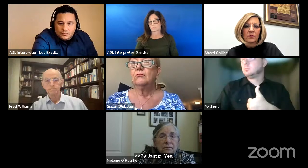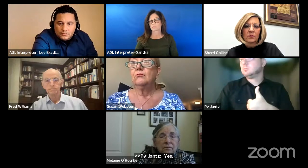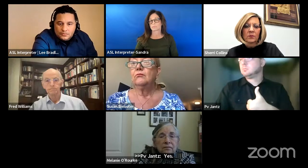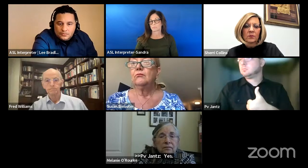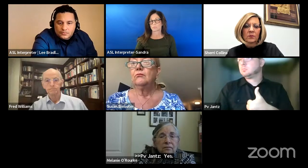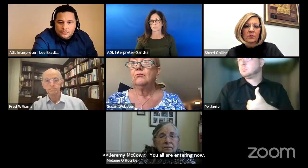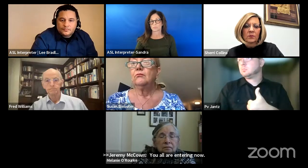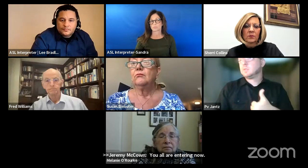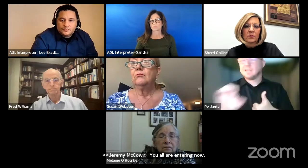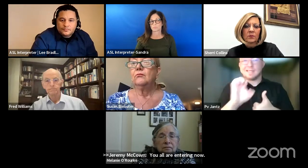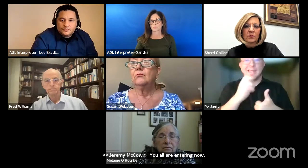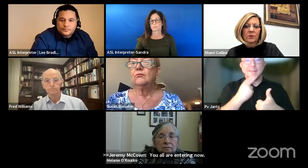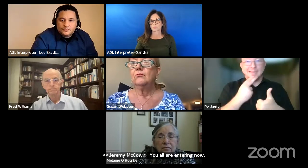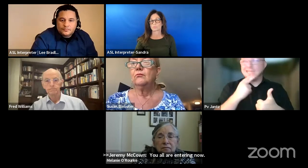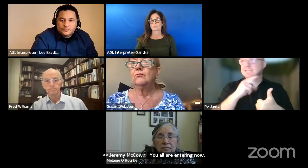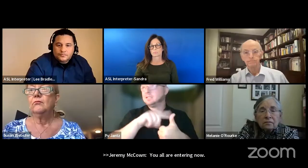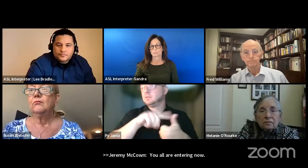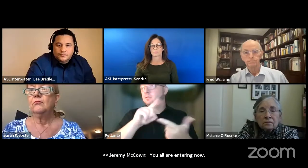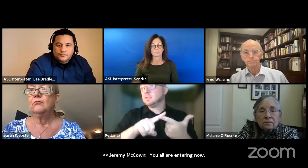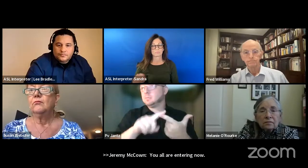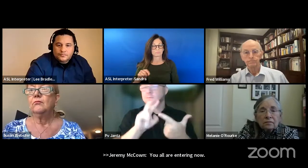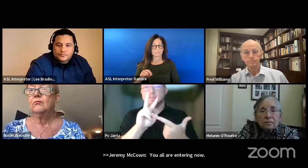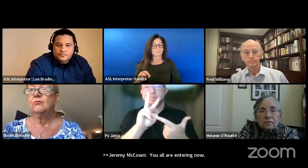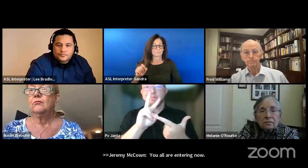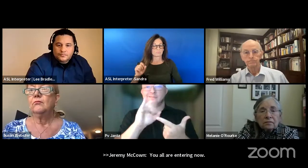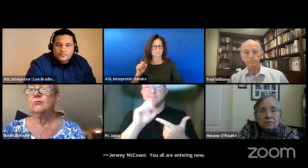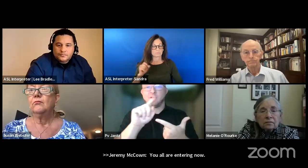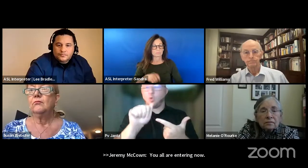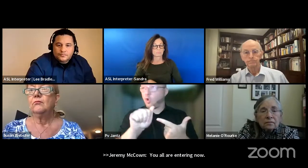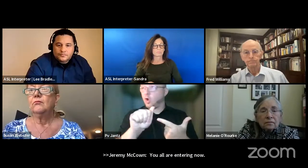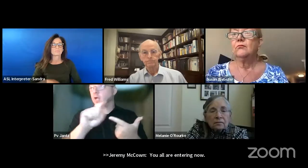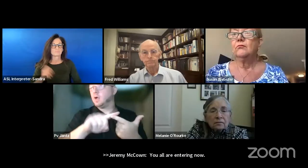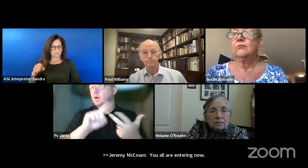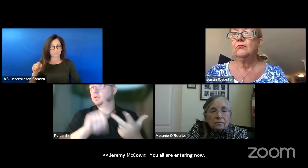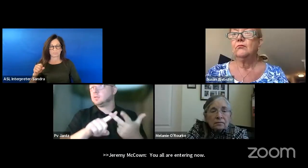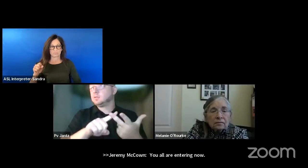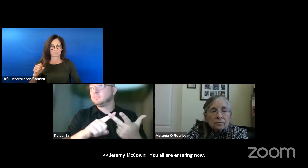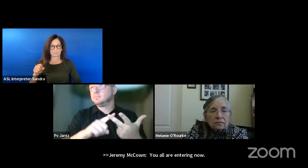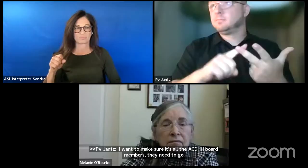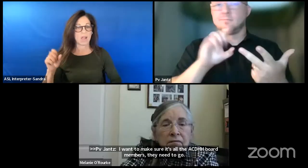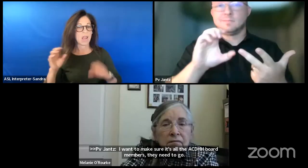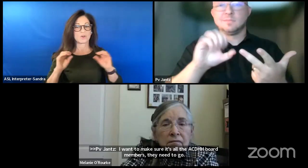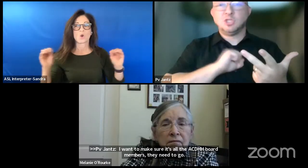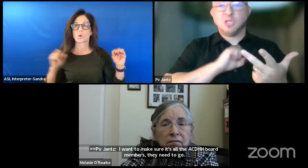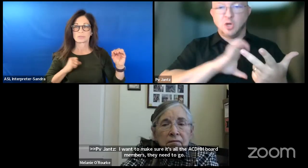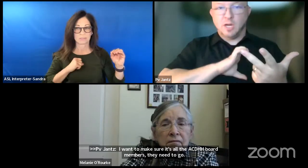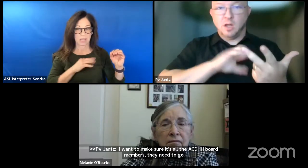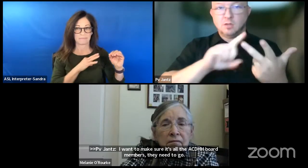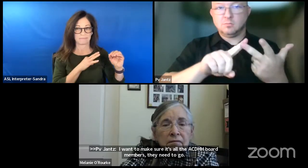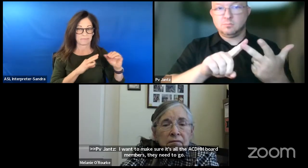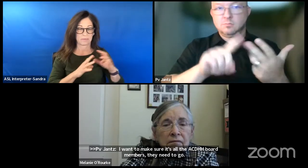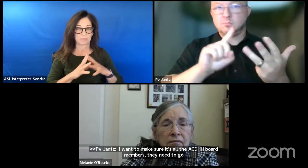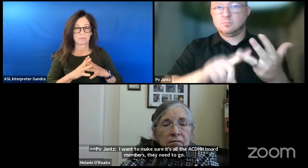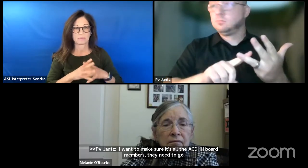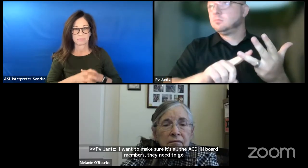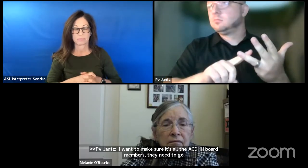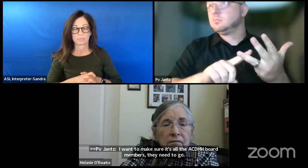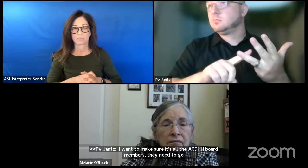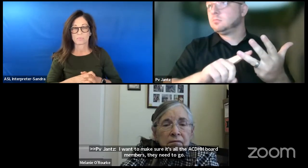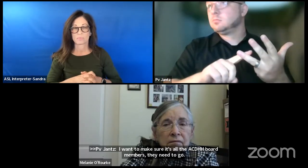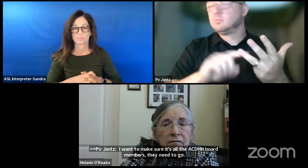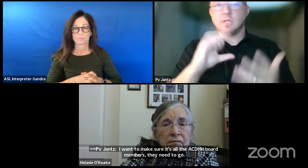to go. Correct. And So no Emmett staff. and Victoria and